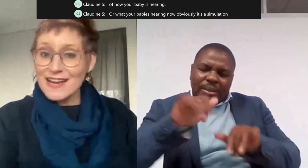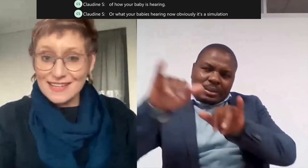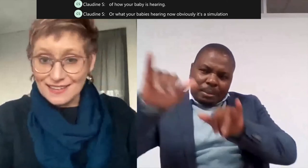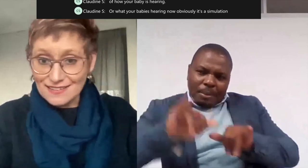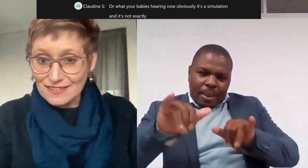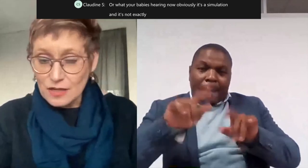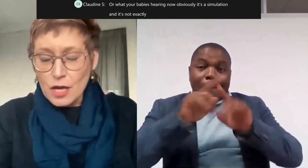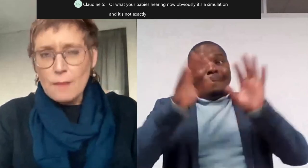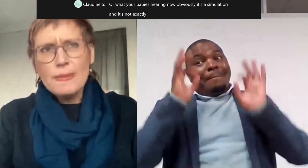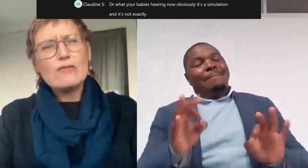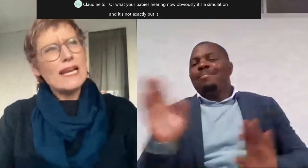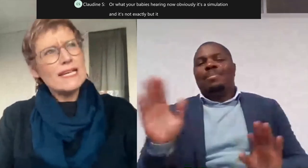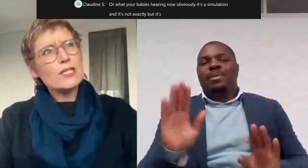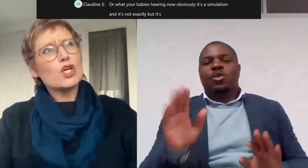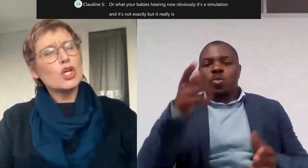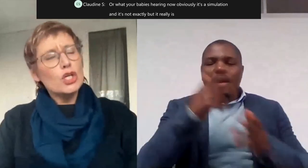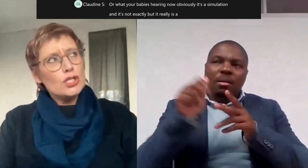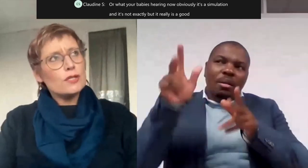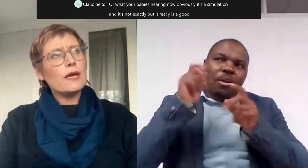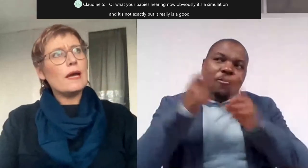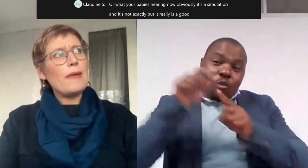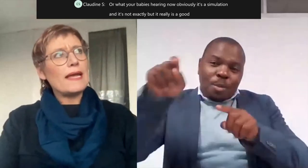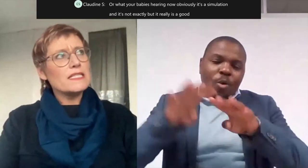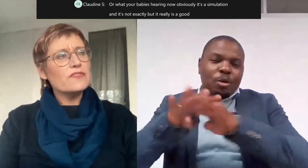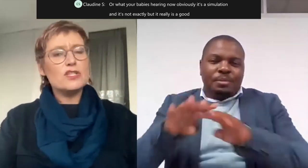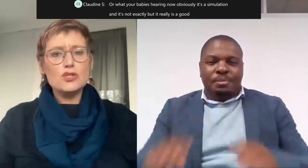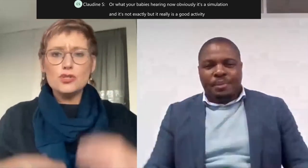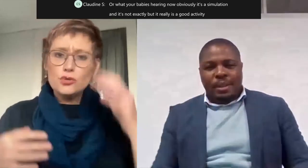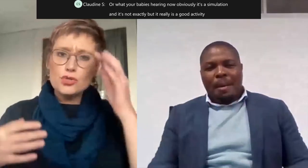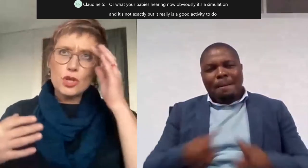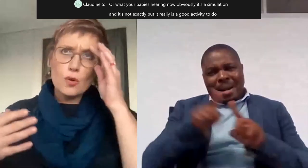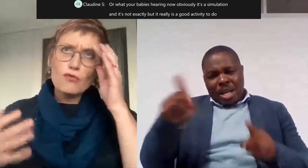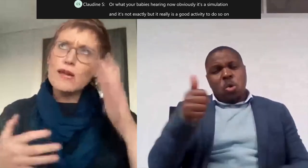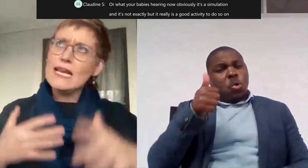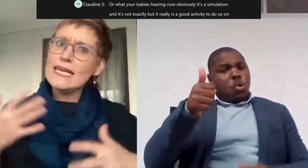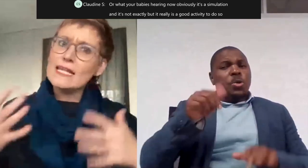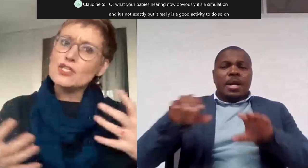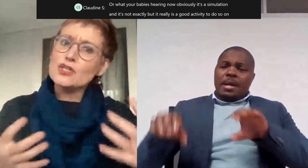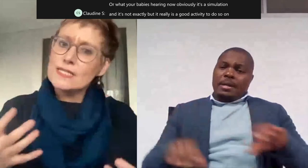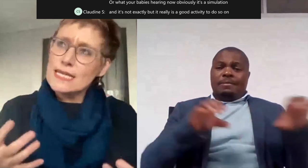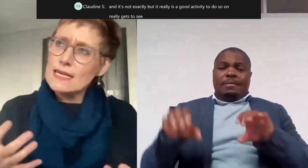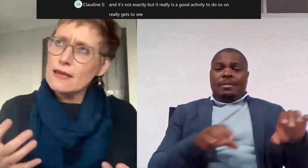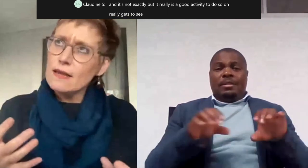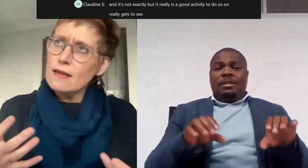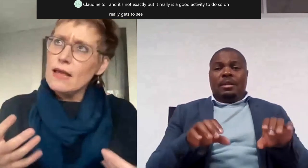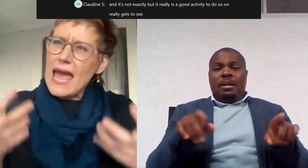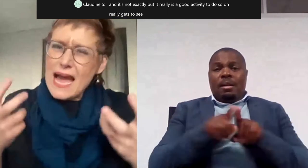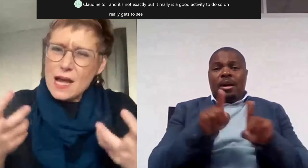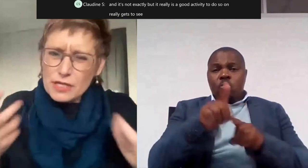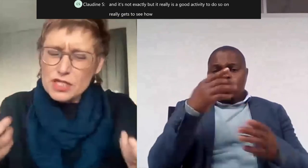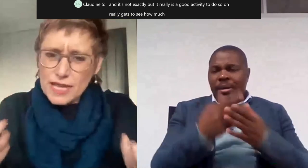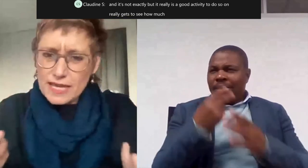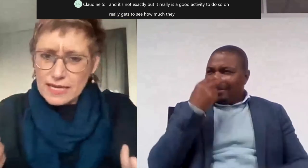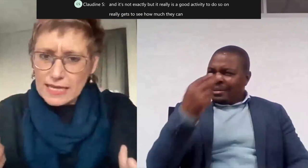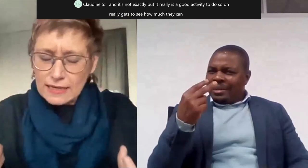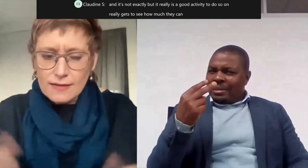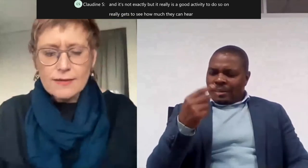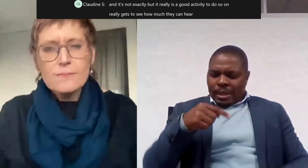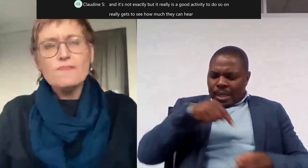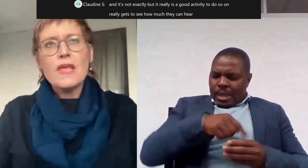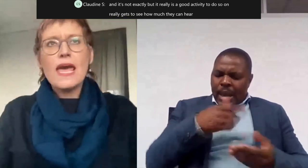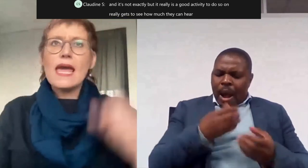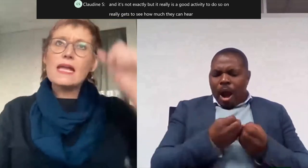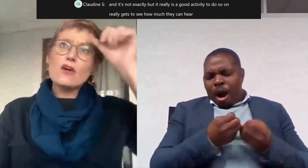it's not exactly, but it really is a good activity to do. So one really gets to see how much they can